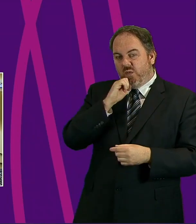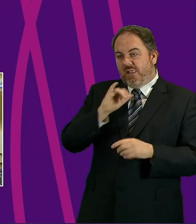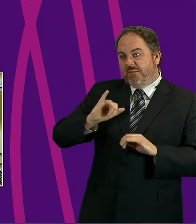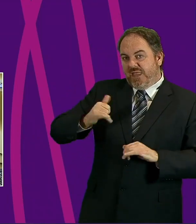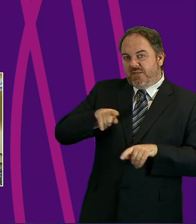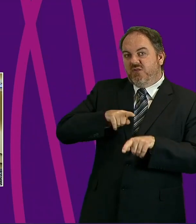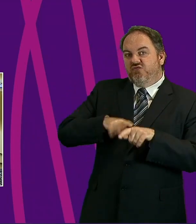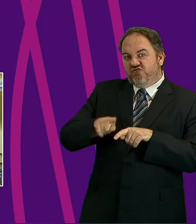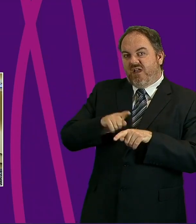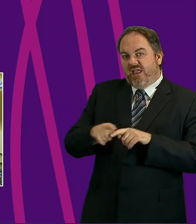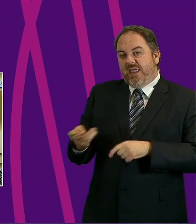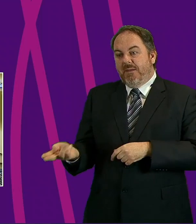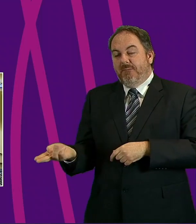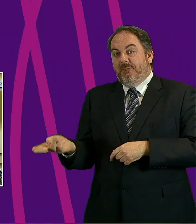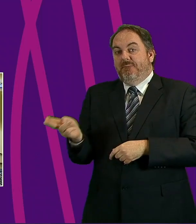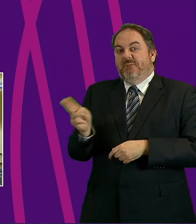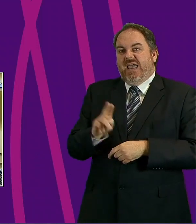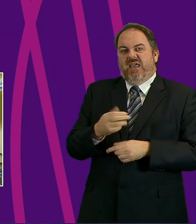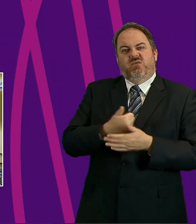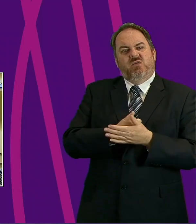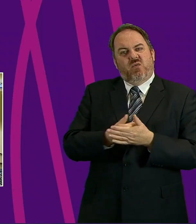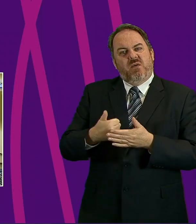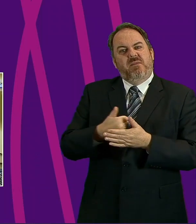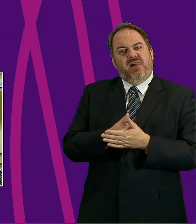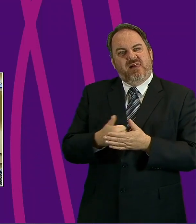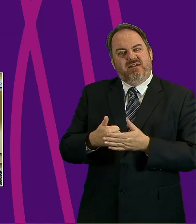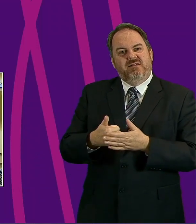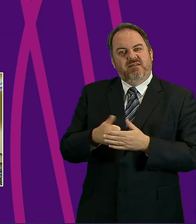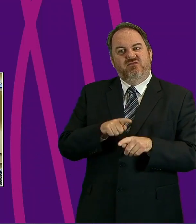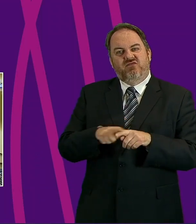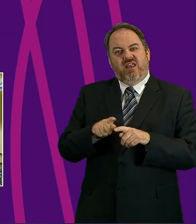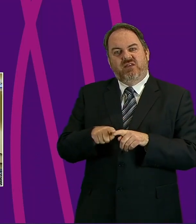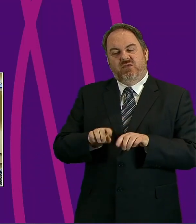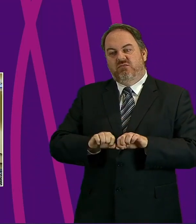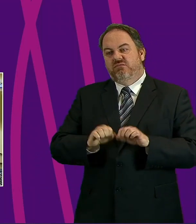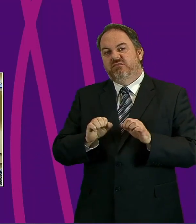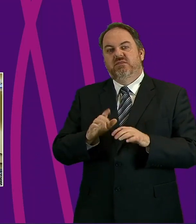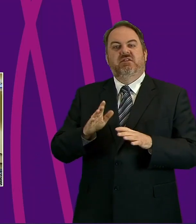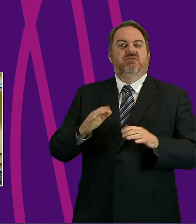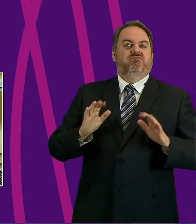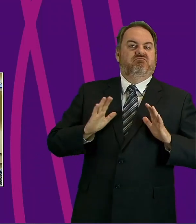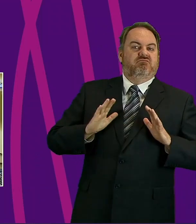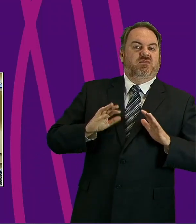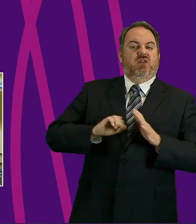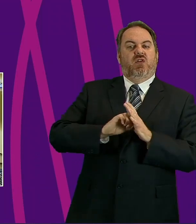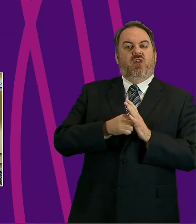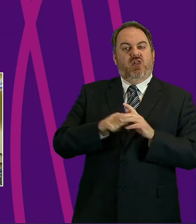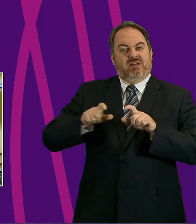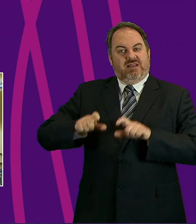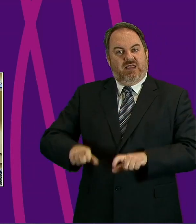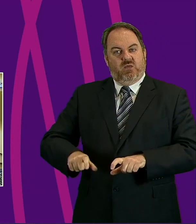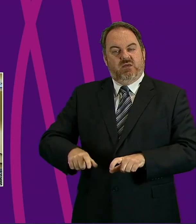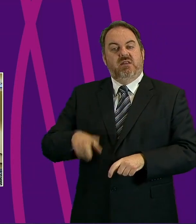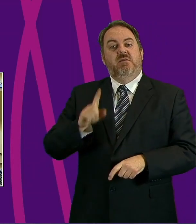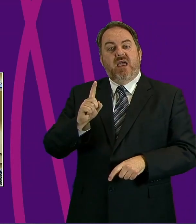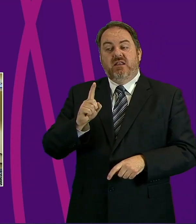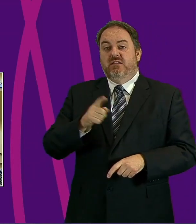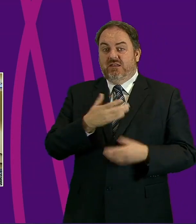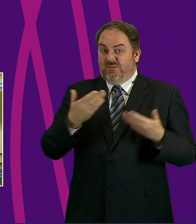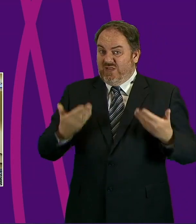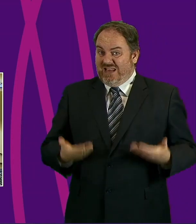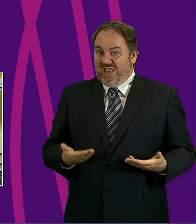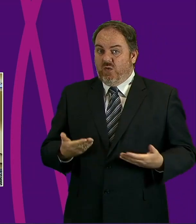of normality. But of course, for the moment, the message in Scotland remains the same. Please stay at home except for essential purposes such as exercise, going to